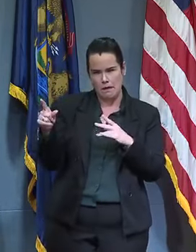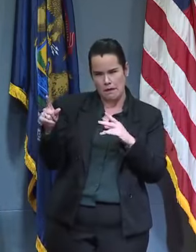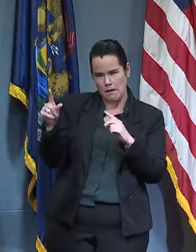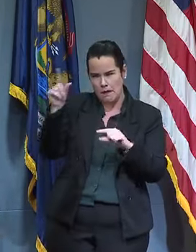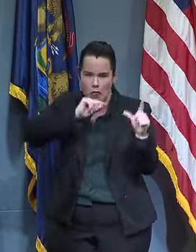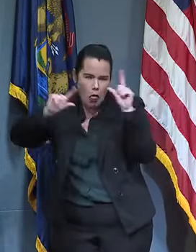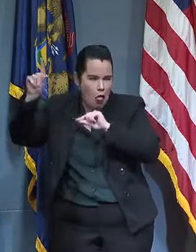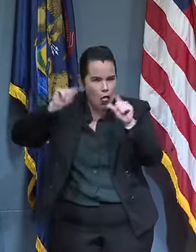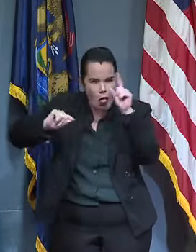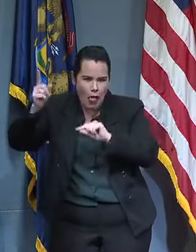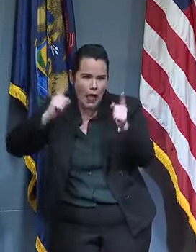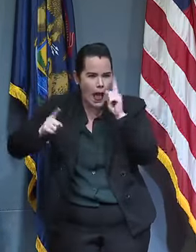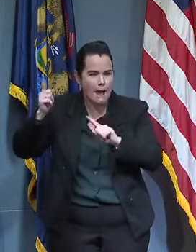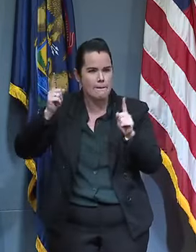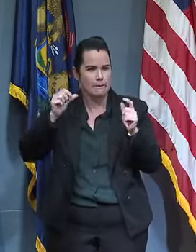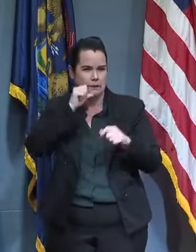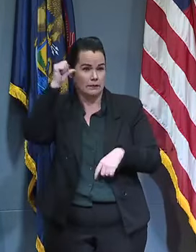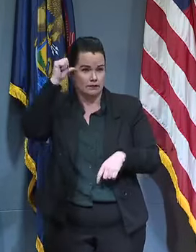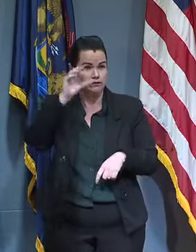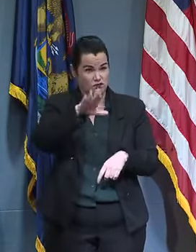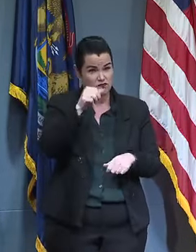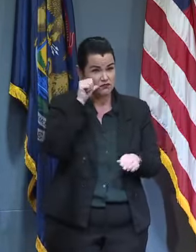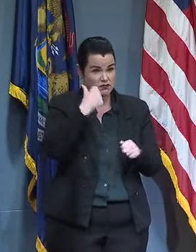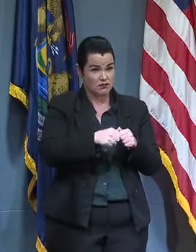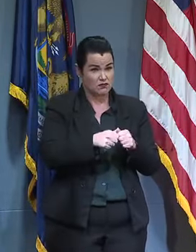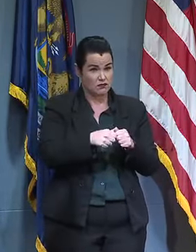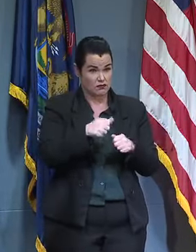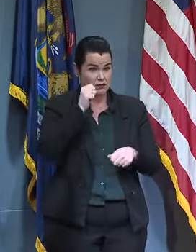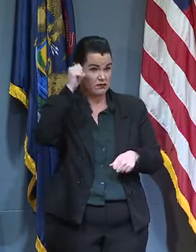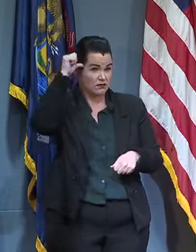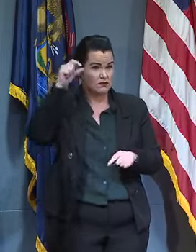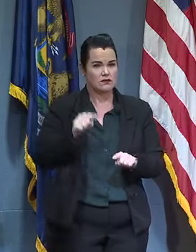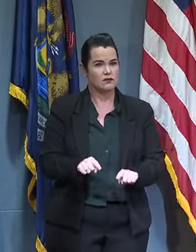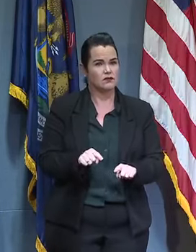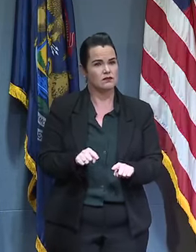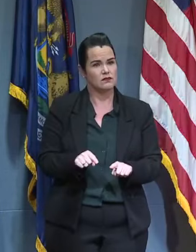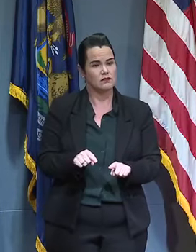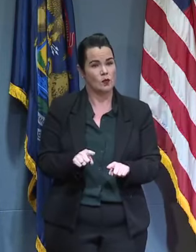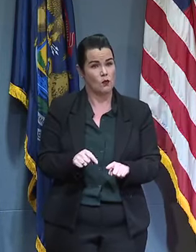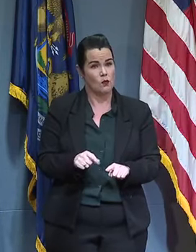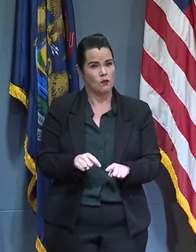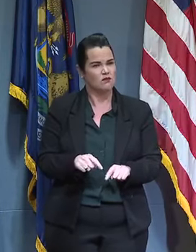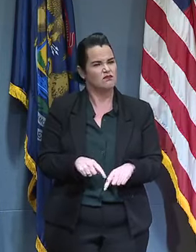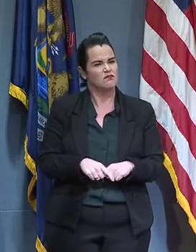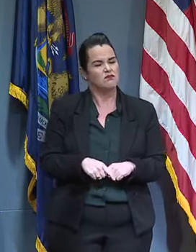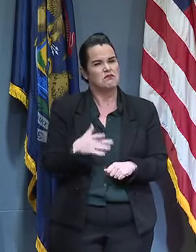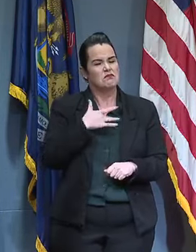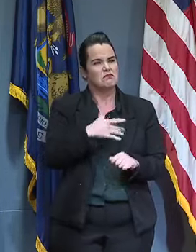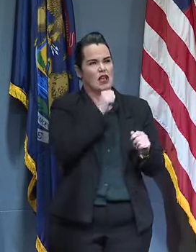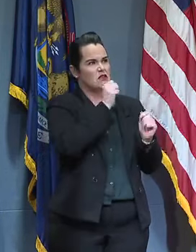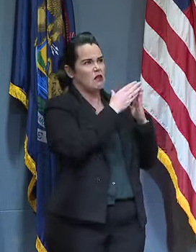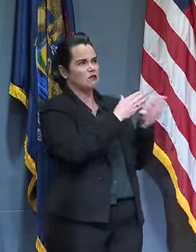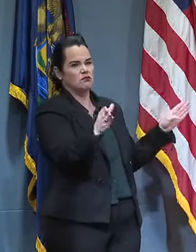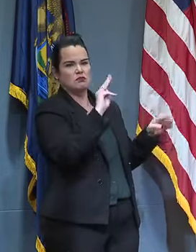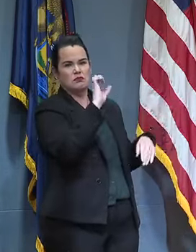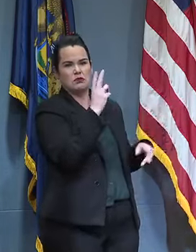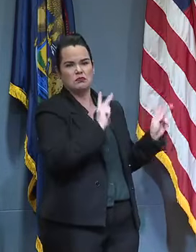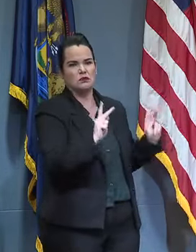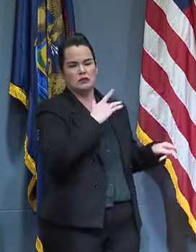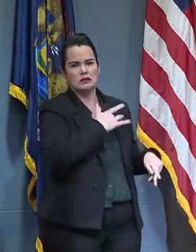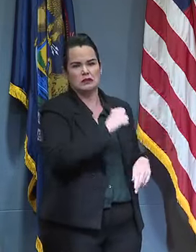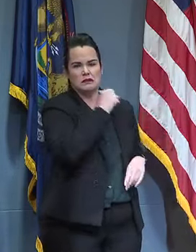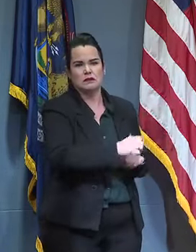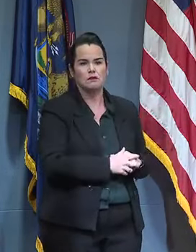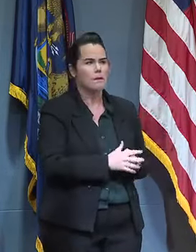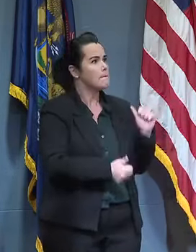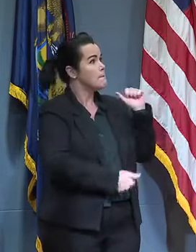I mentioned earlier that what we saw yesterday was not what you see in the general public in Michigan doing. The vast majority of people are staying